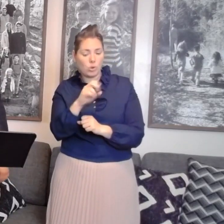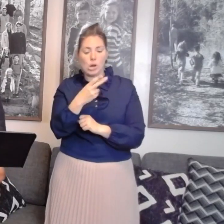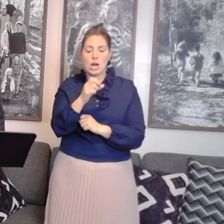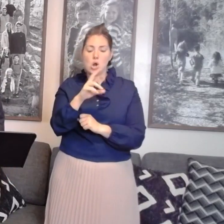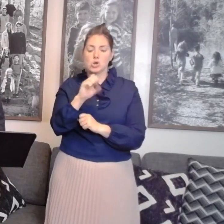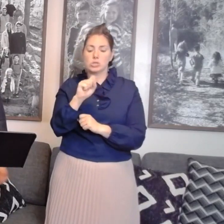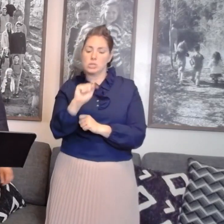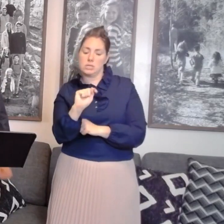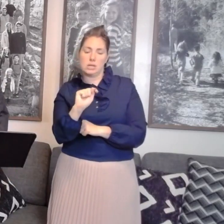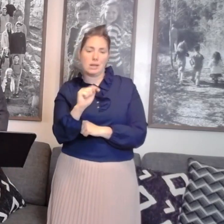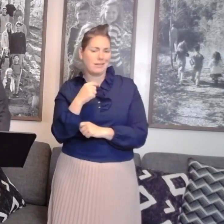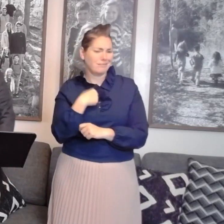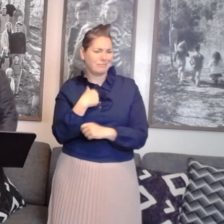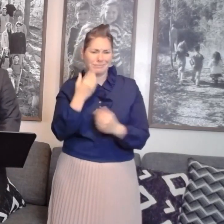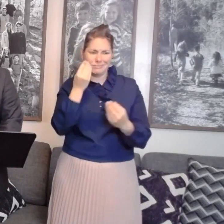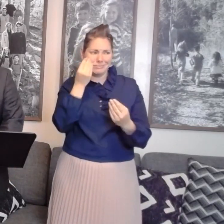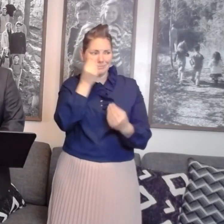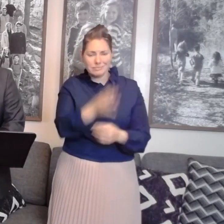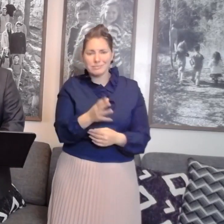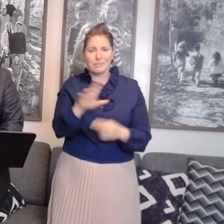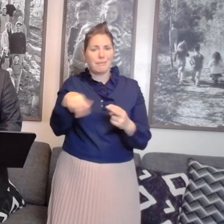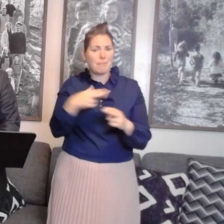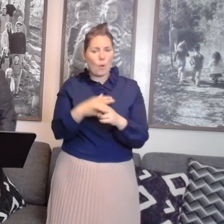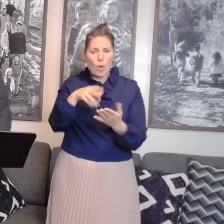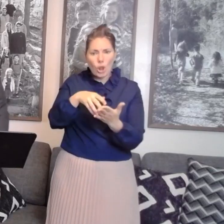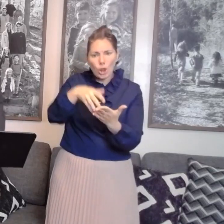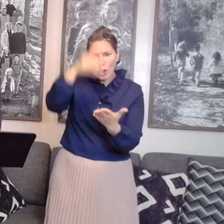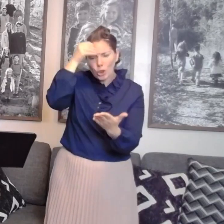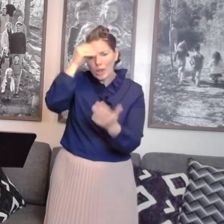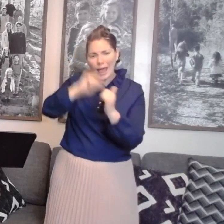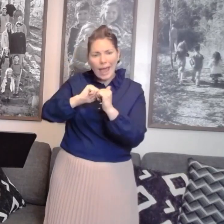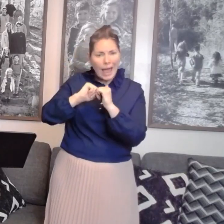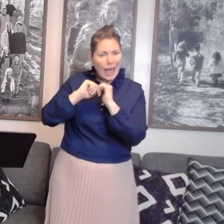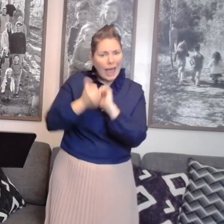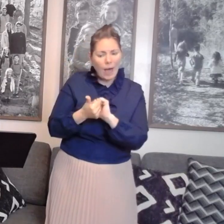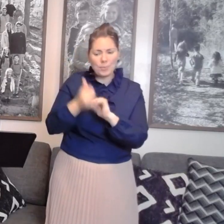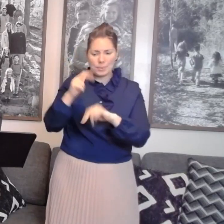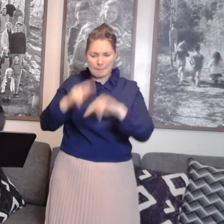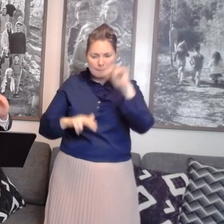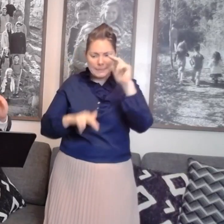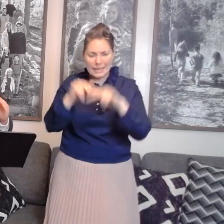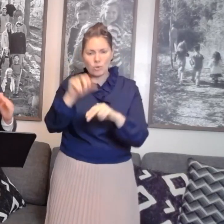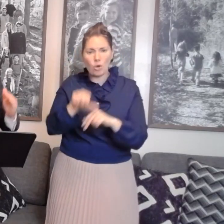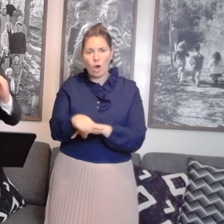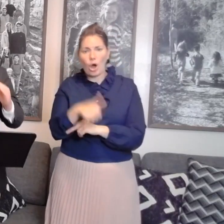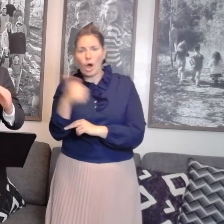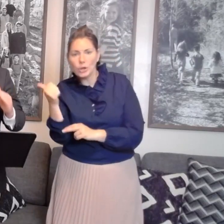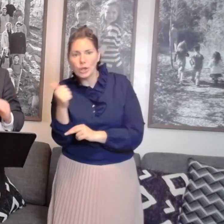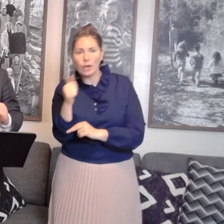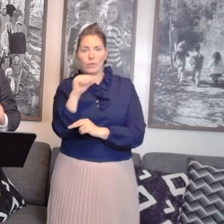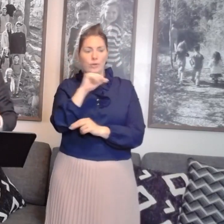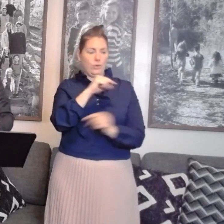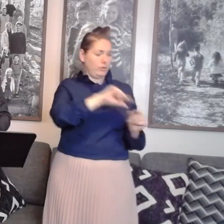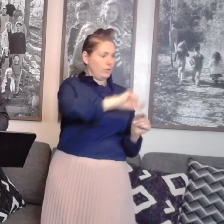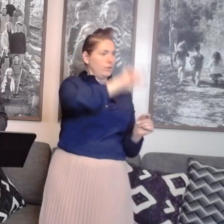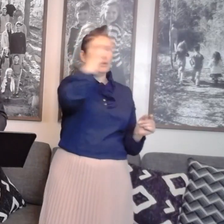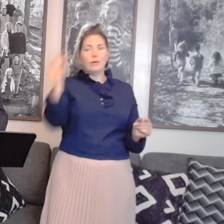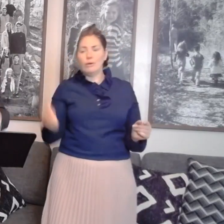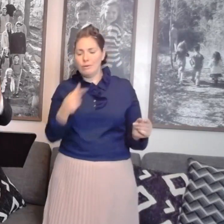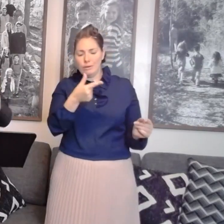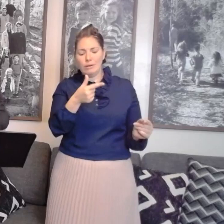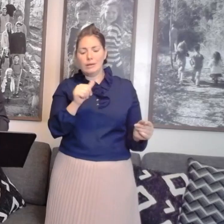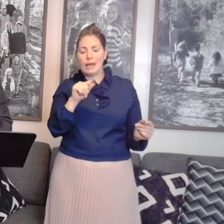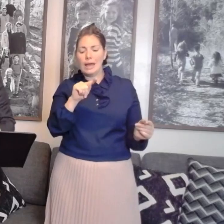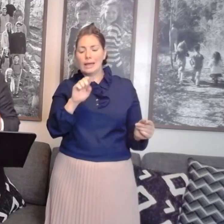not interested tonight in learning how to build another Gateway Arch,